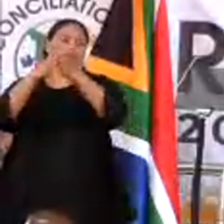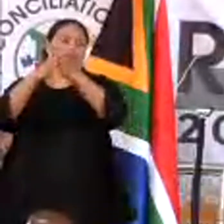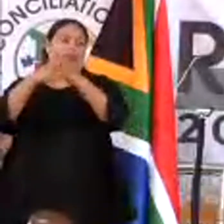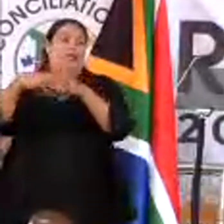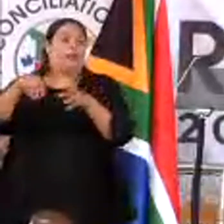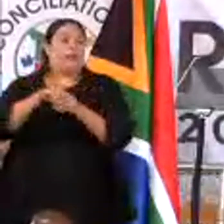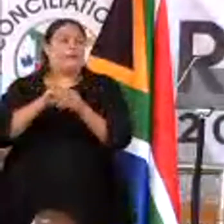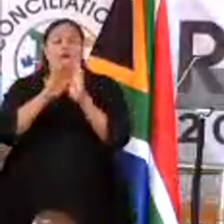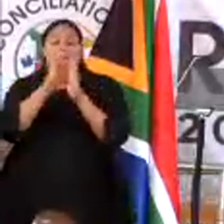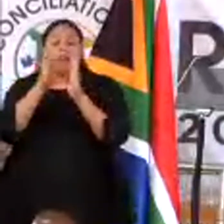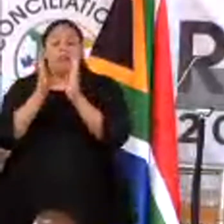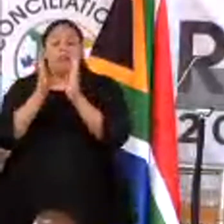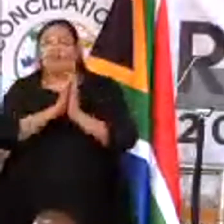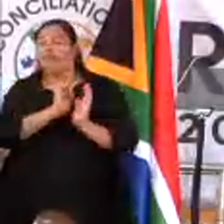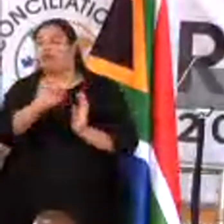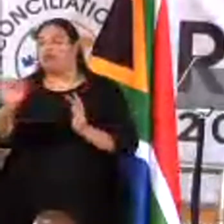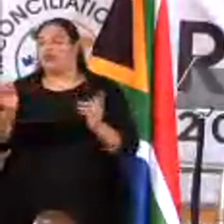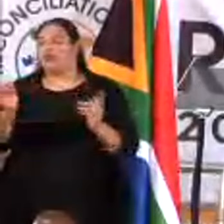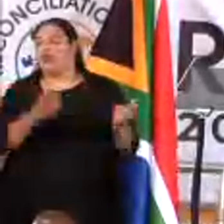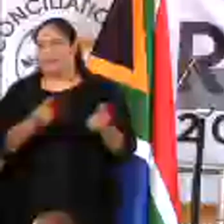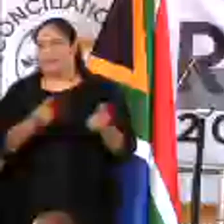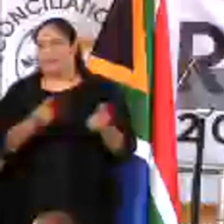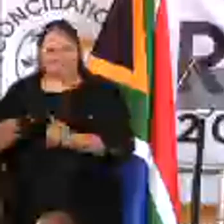in everything that they do.